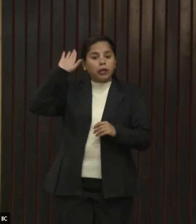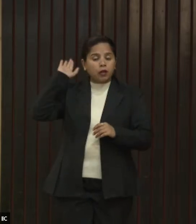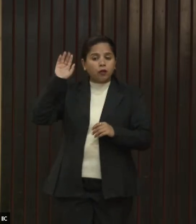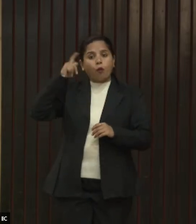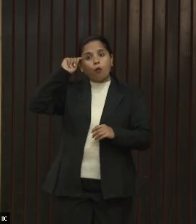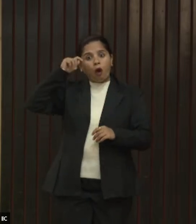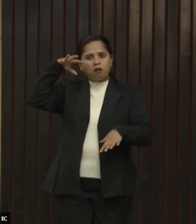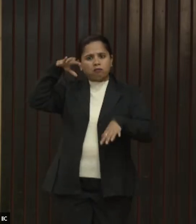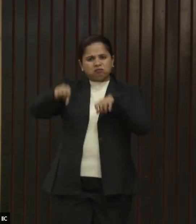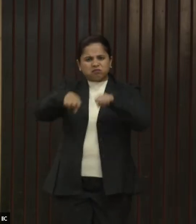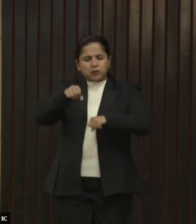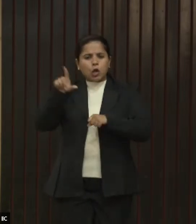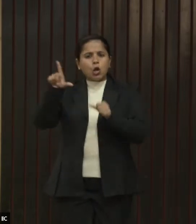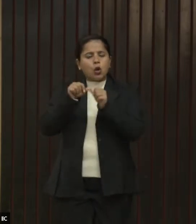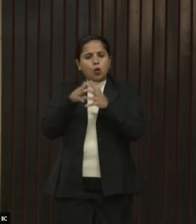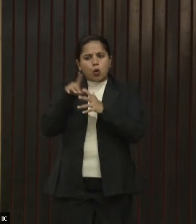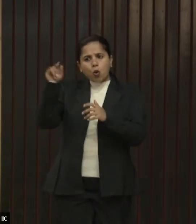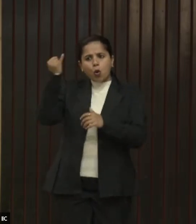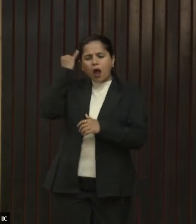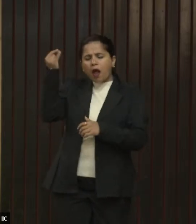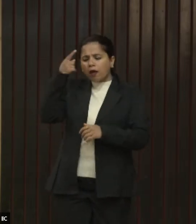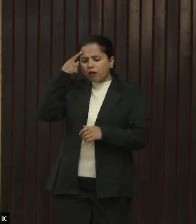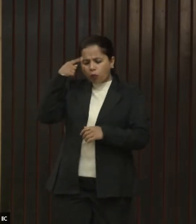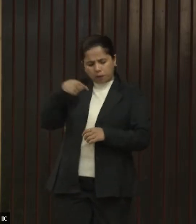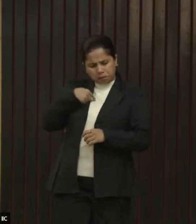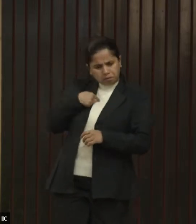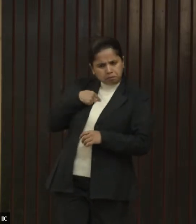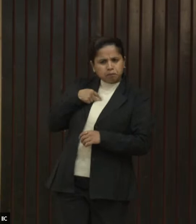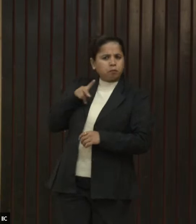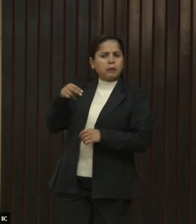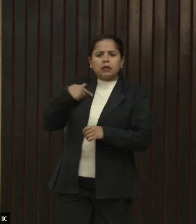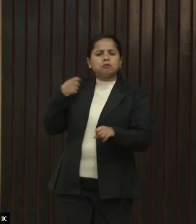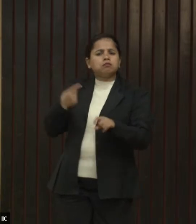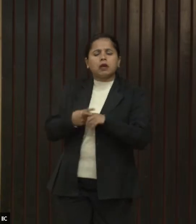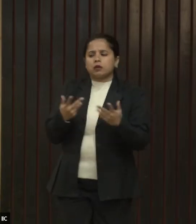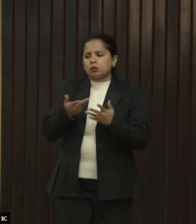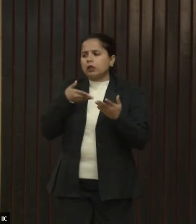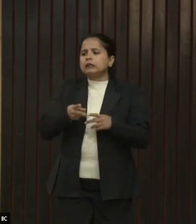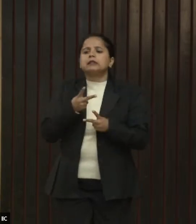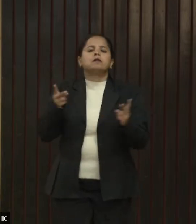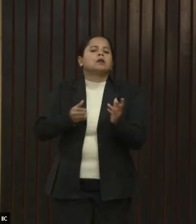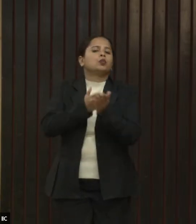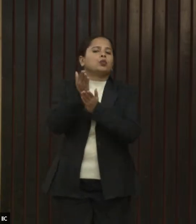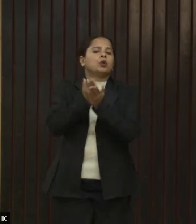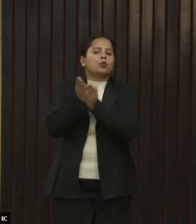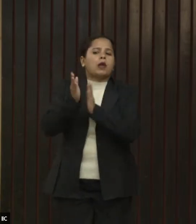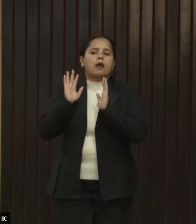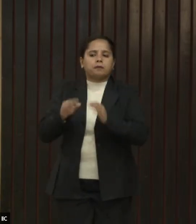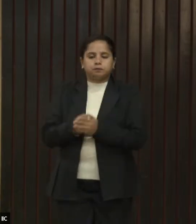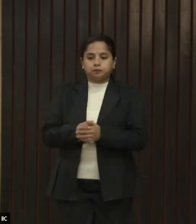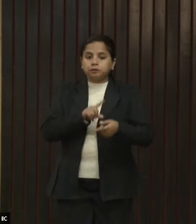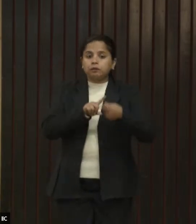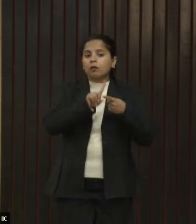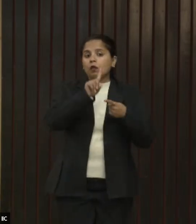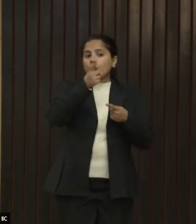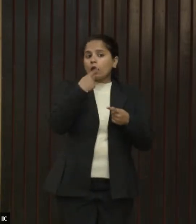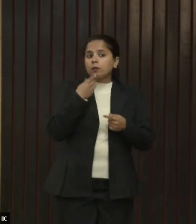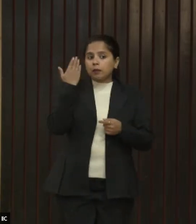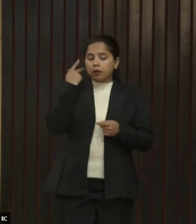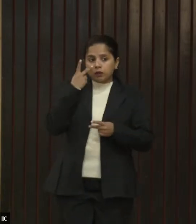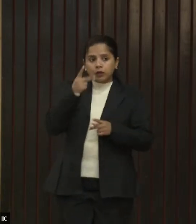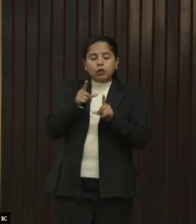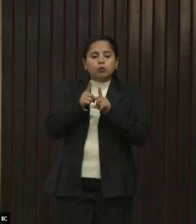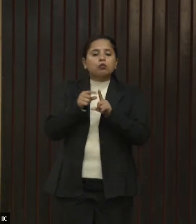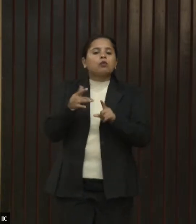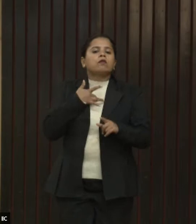or idea means to us. So there were a few different ways in which we approached it. One was, of course, you know, what